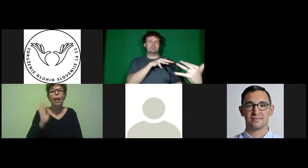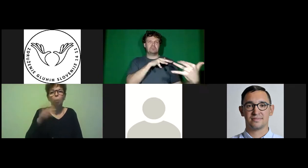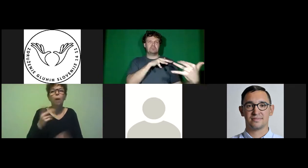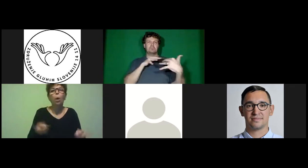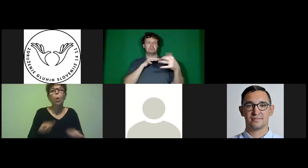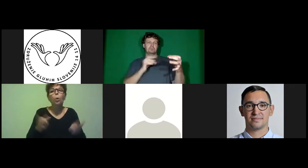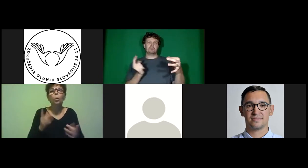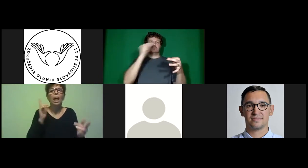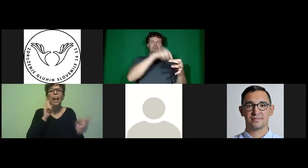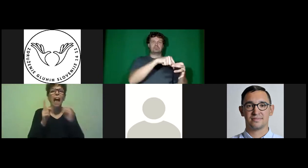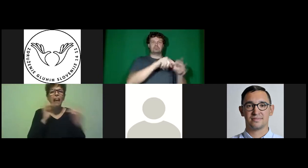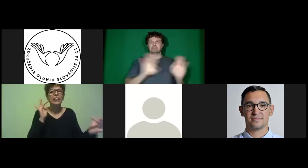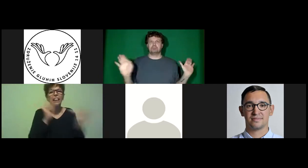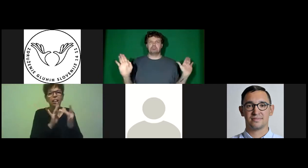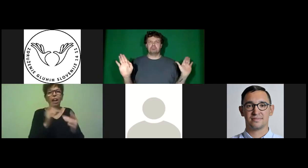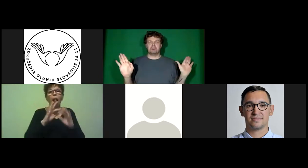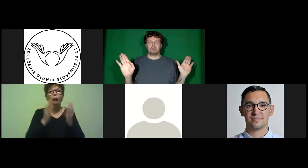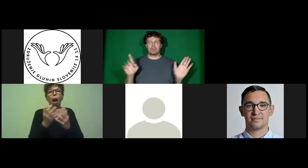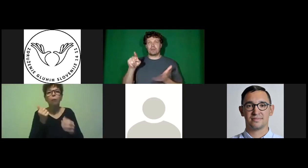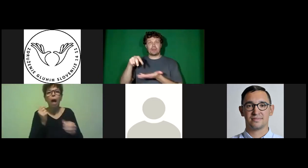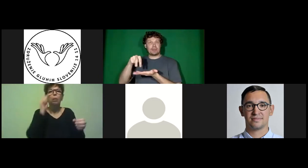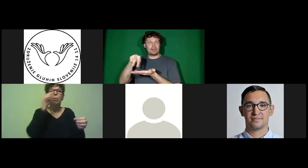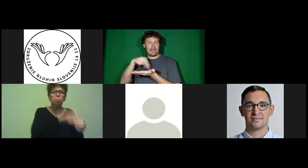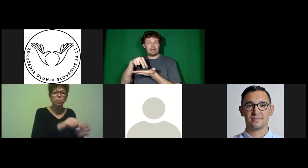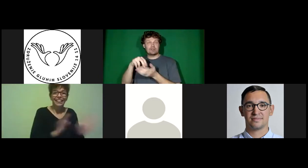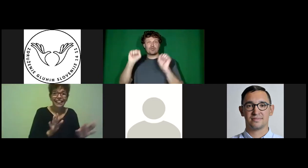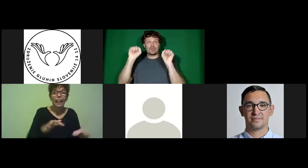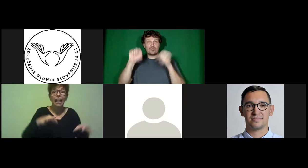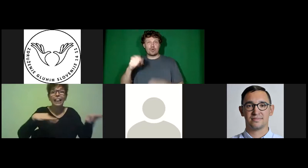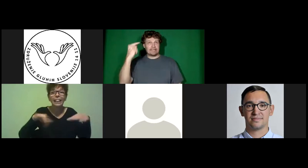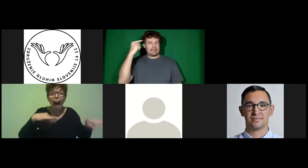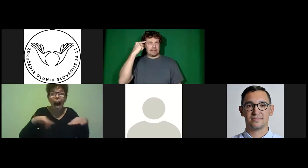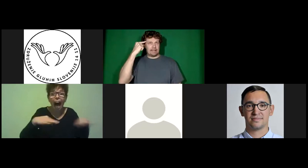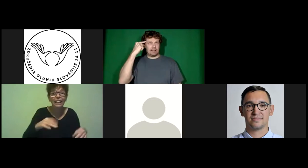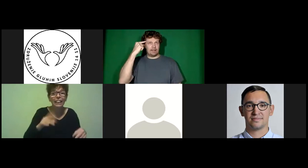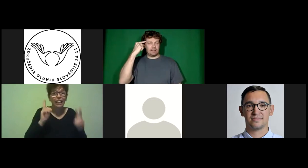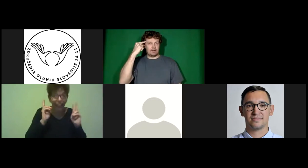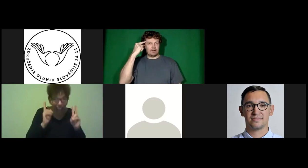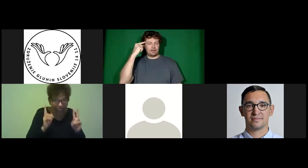Because the basketball training is back and forth, two teams, you score a goal and you're done.